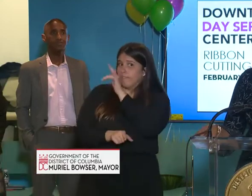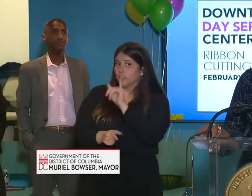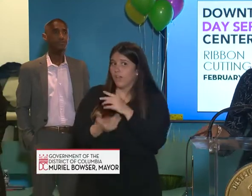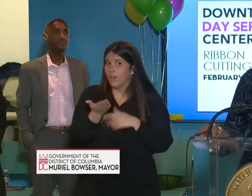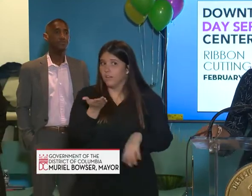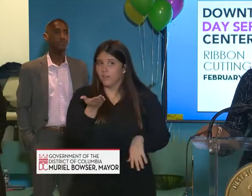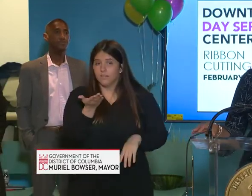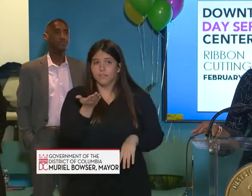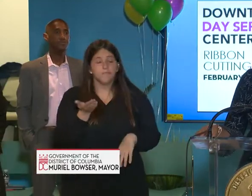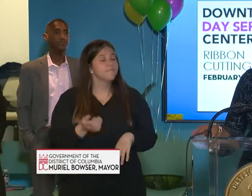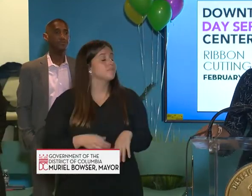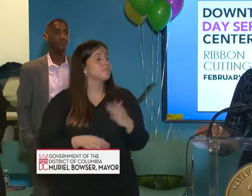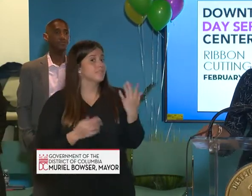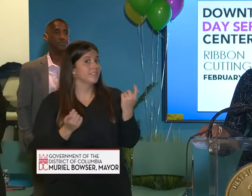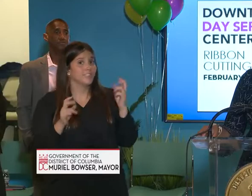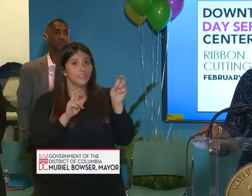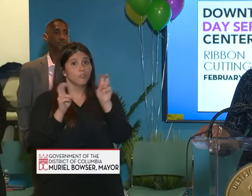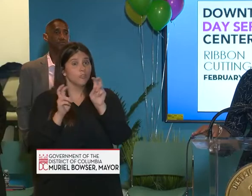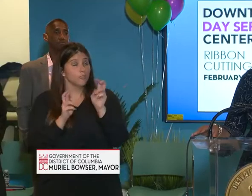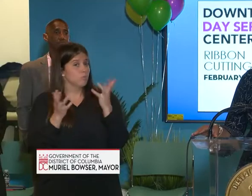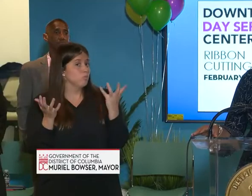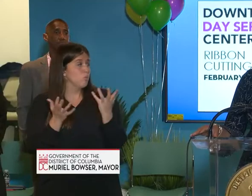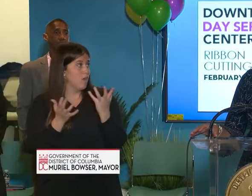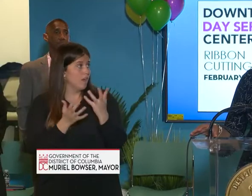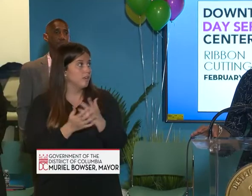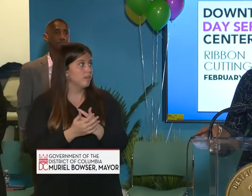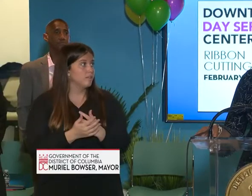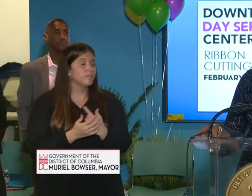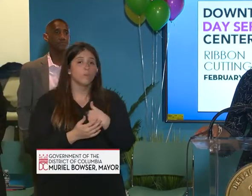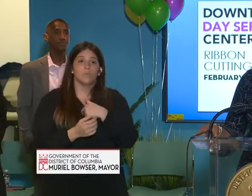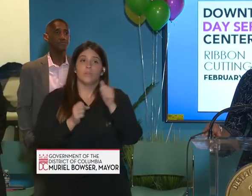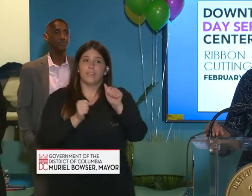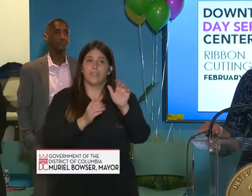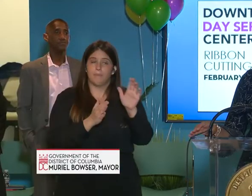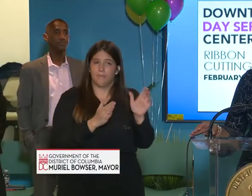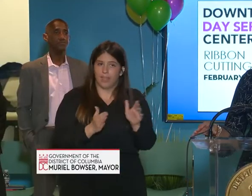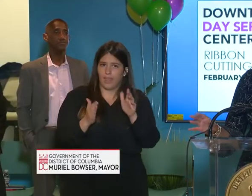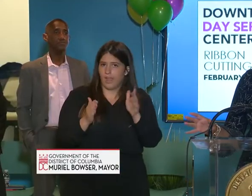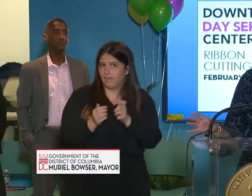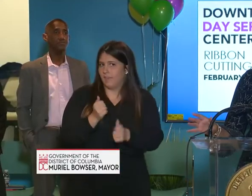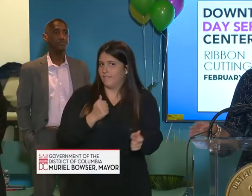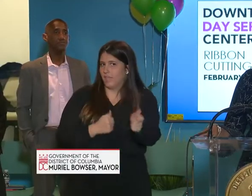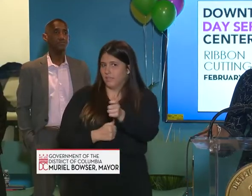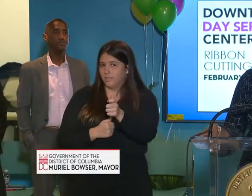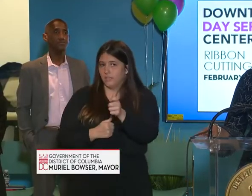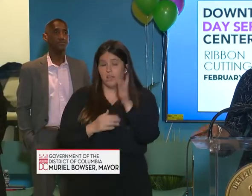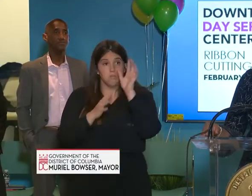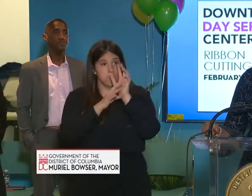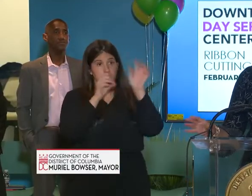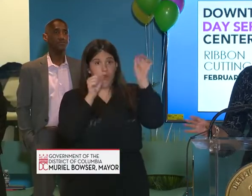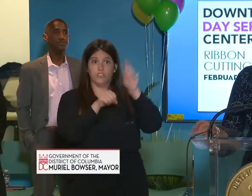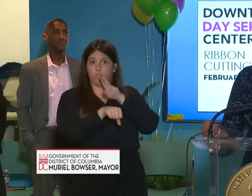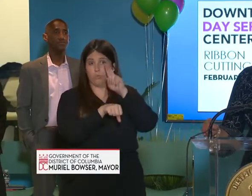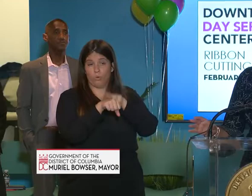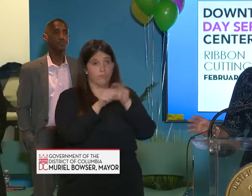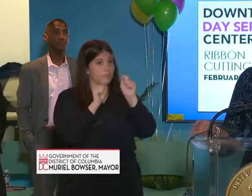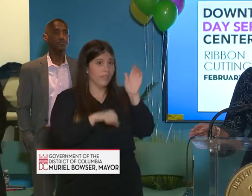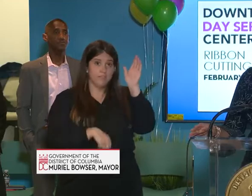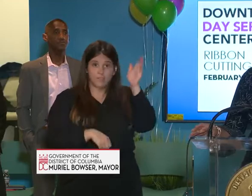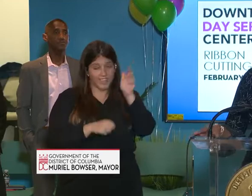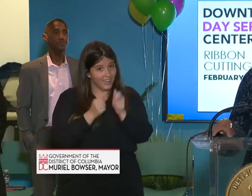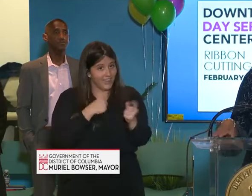is our issue, Mark, is making sure that we can plan in advance. The president, of course, can give a